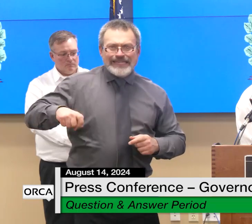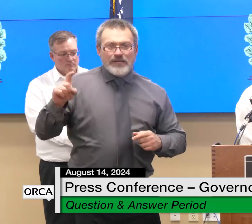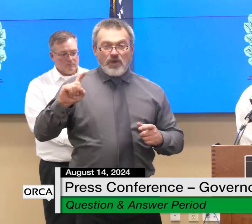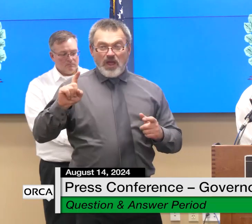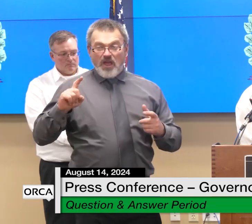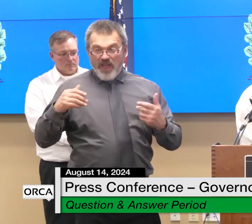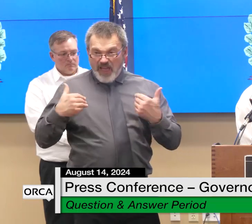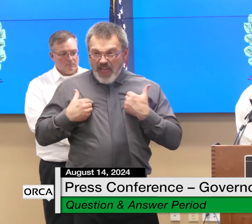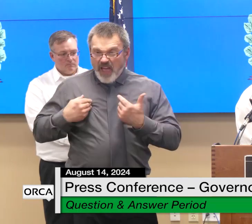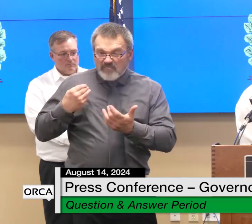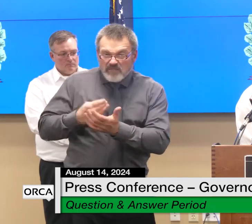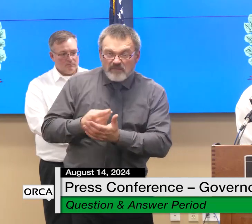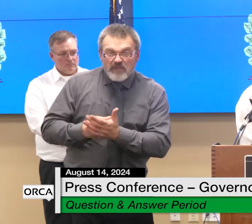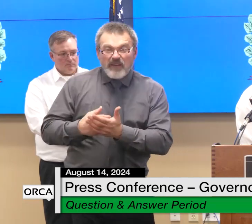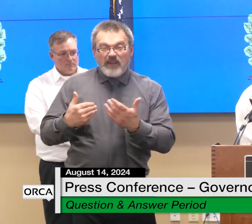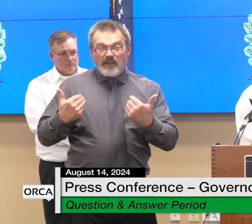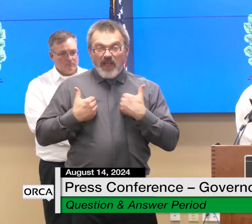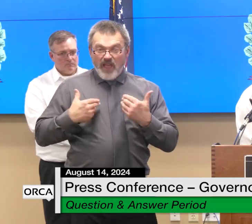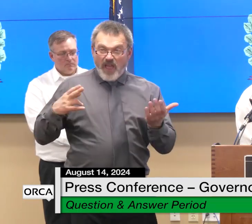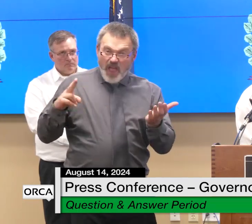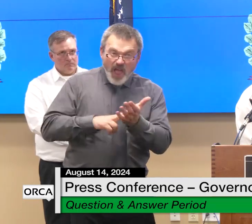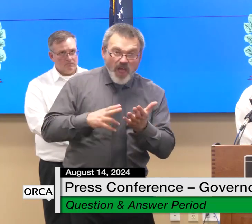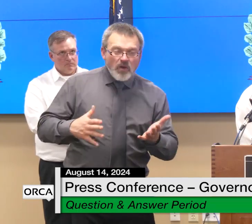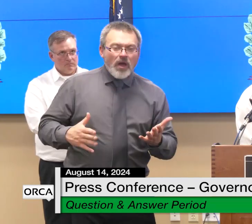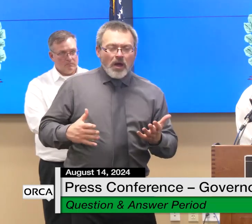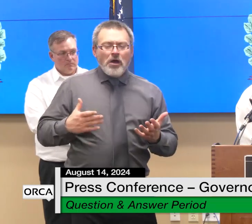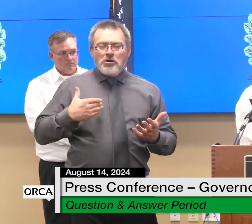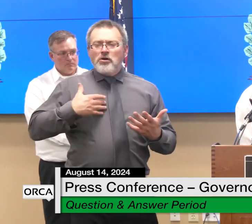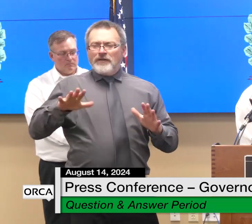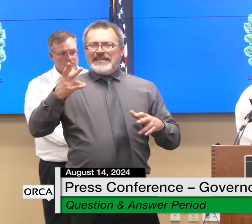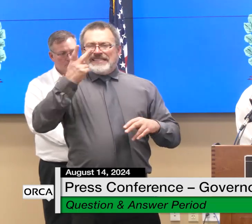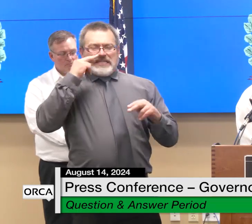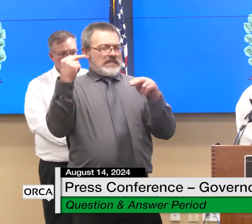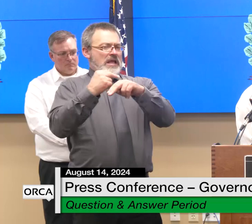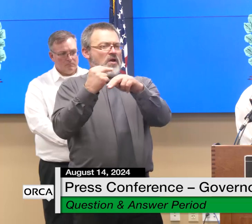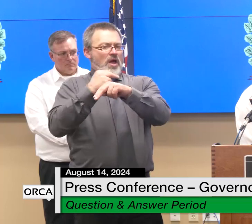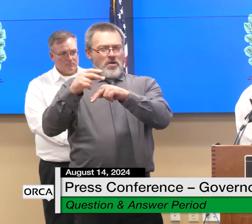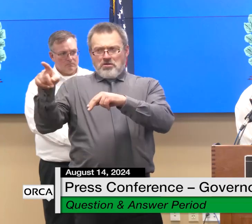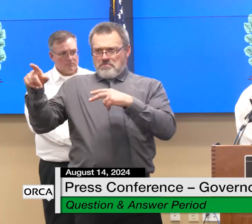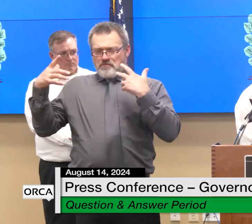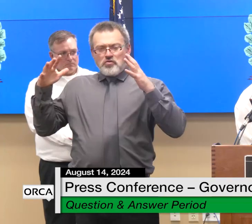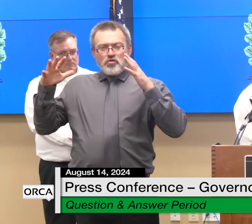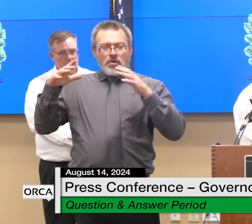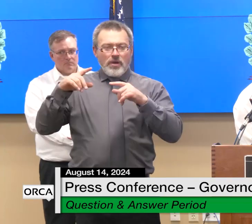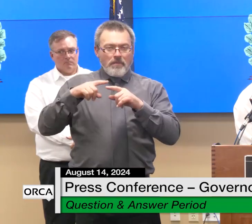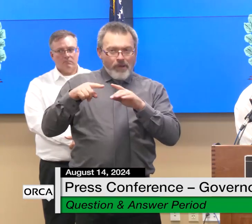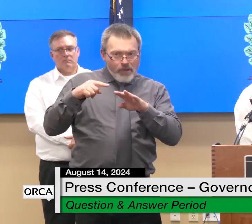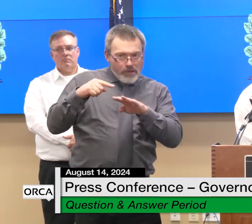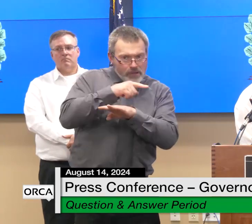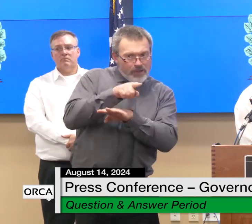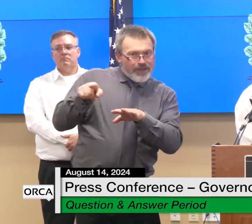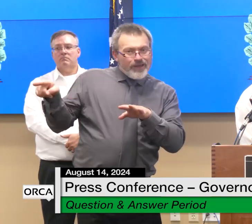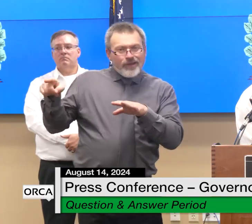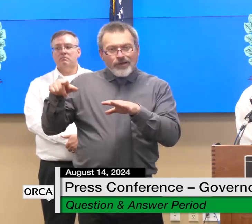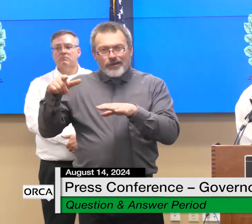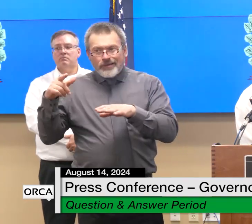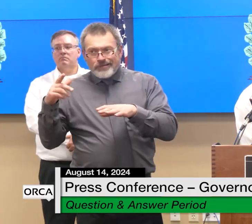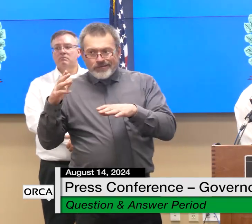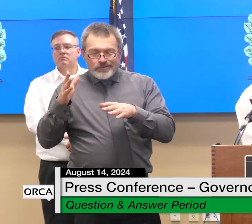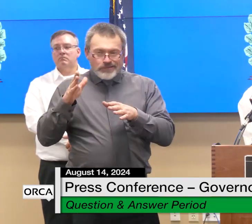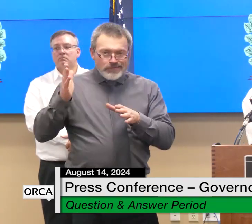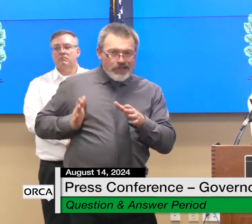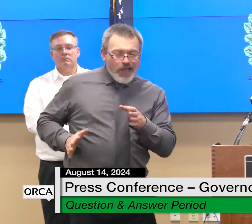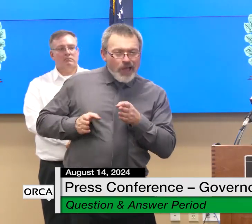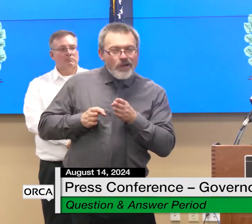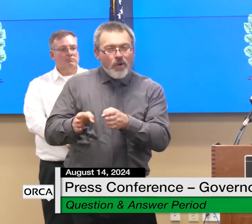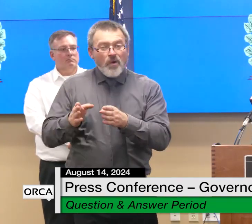There's still the regular, you know, highway funds, those projects that are being lined up